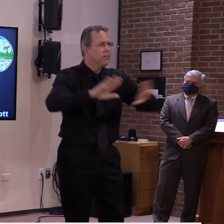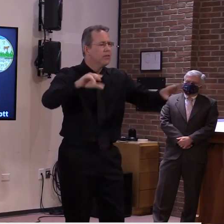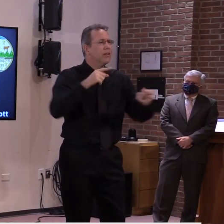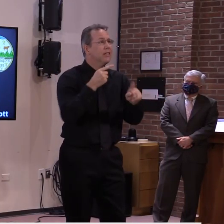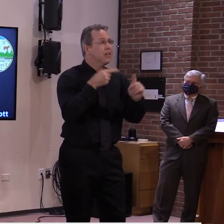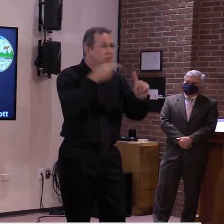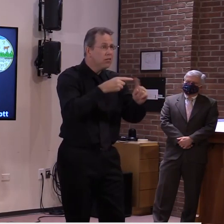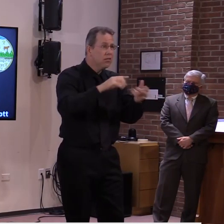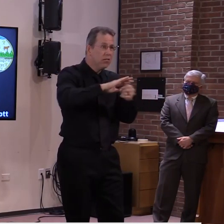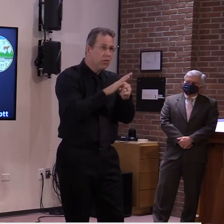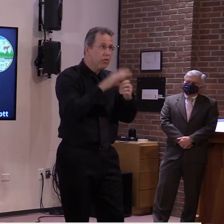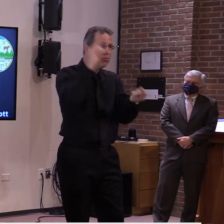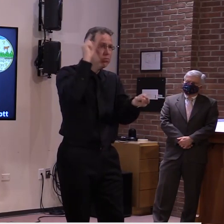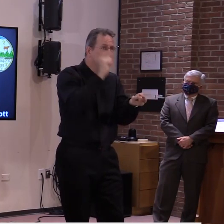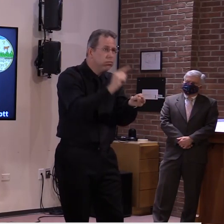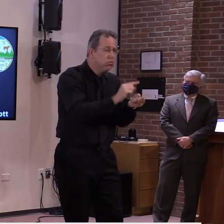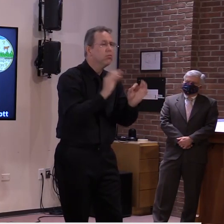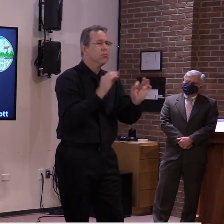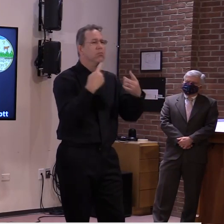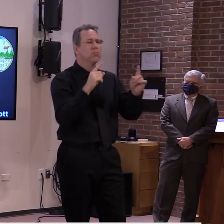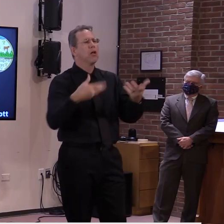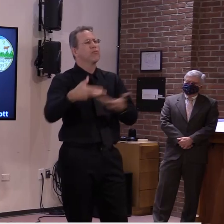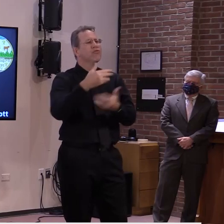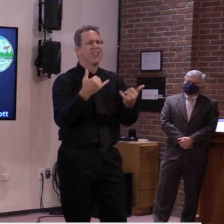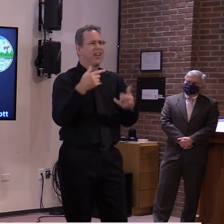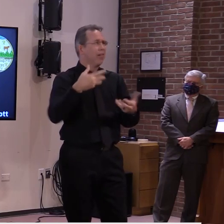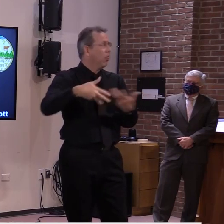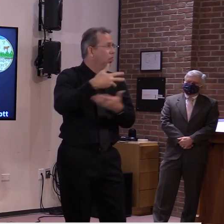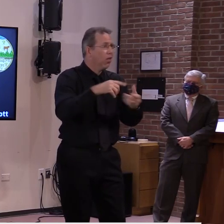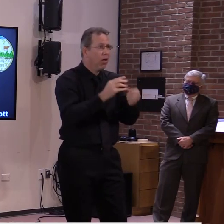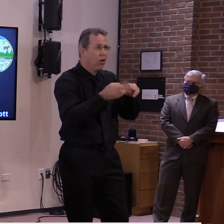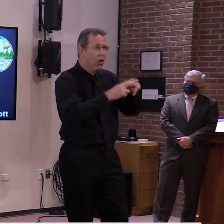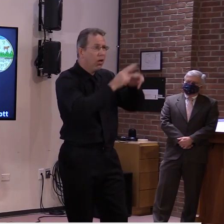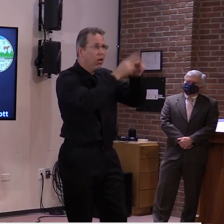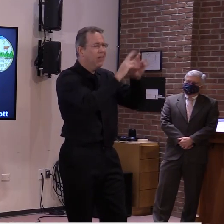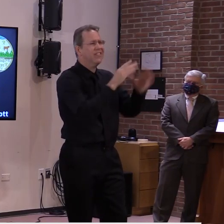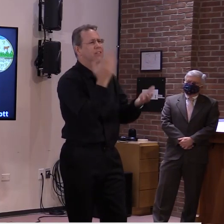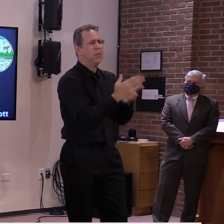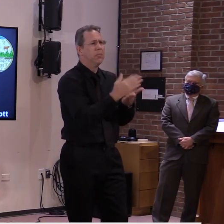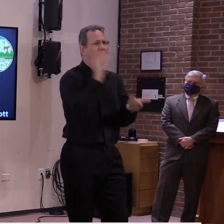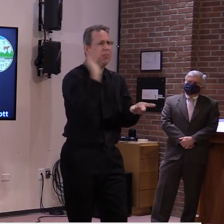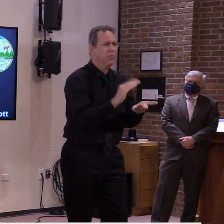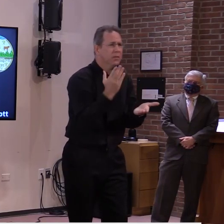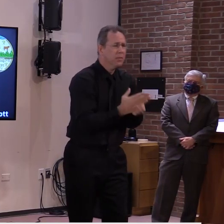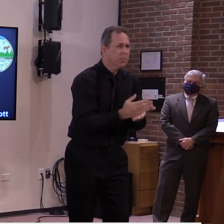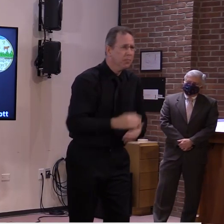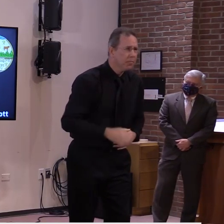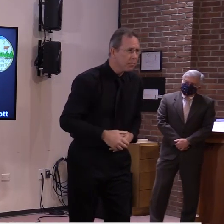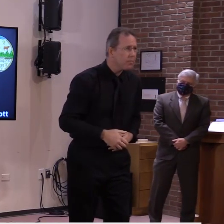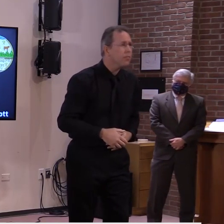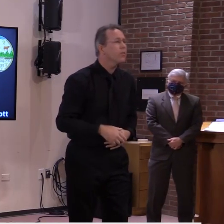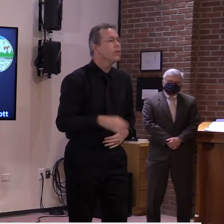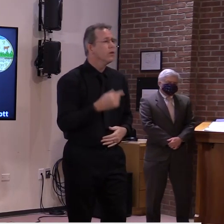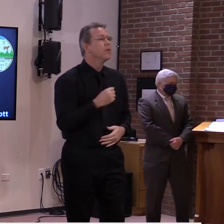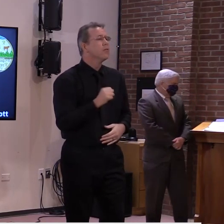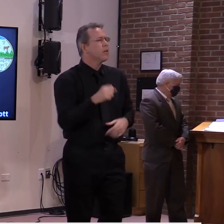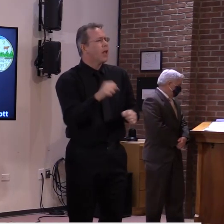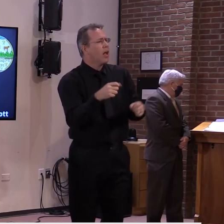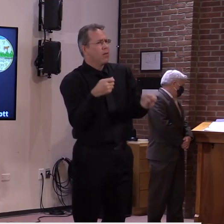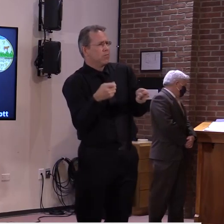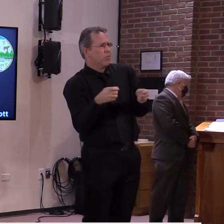Vermonters, all of you have proven to be the best in the country in following the guidance and managing this virus. So